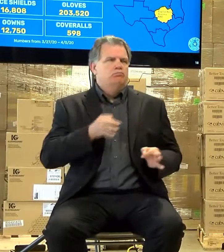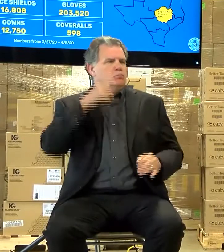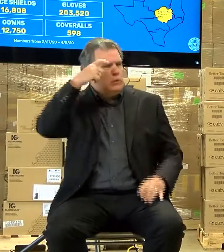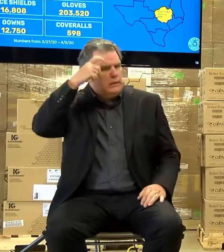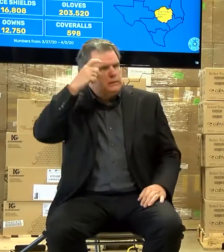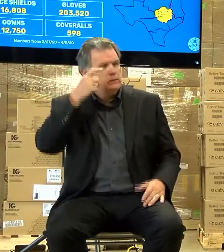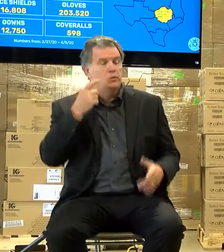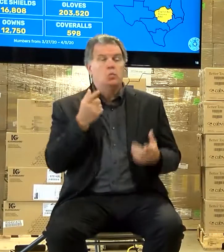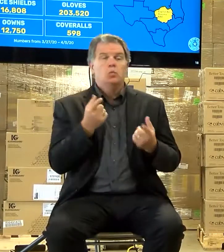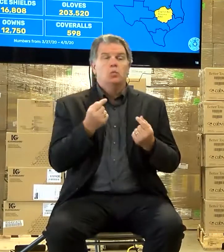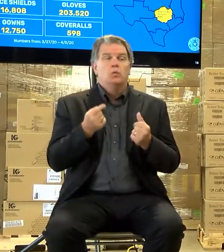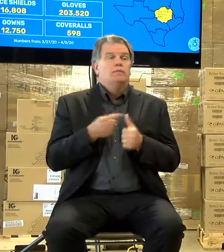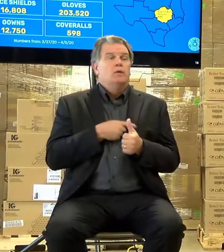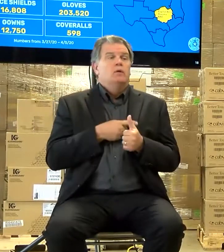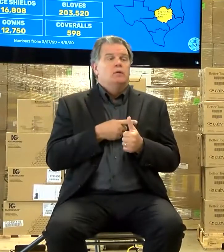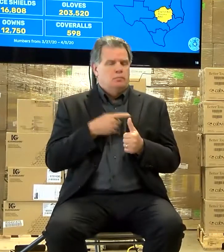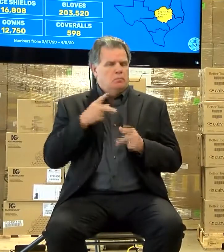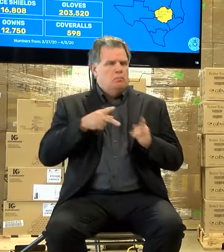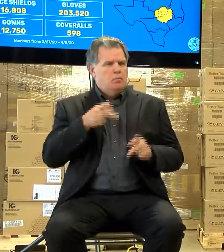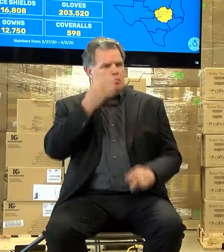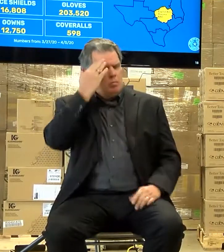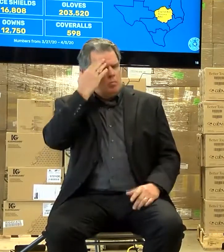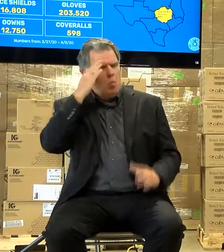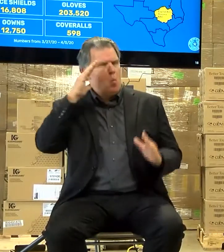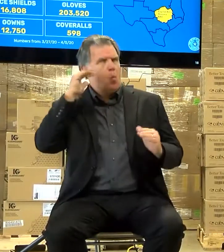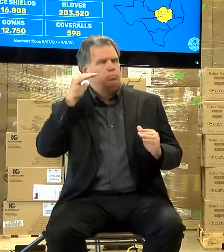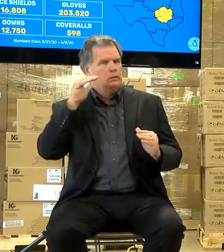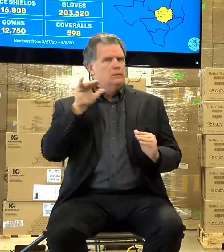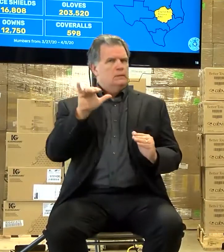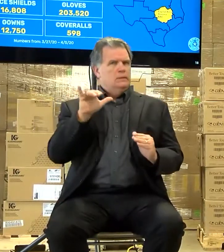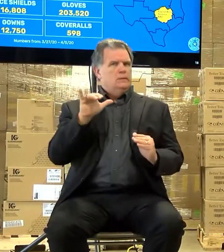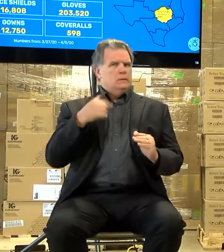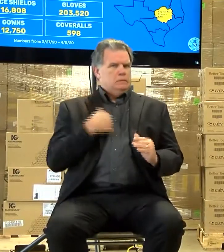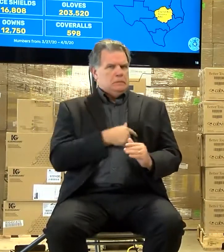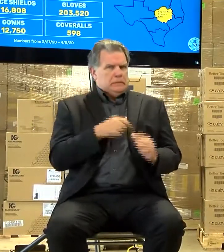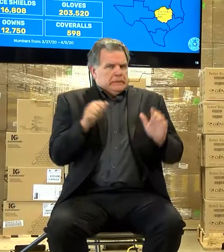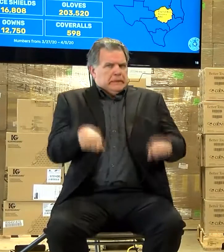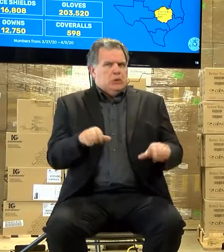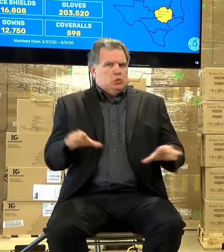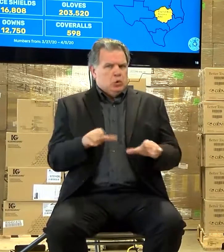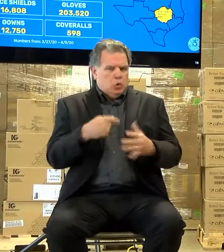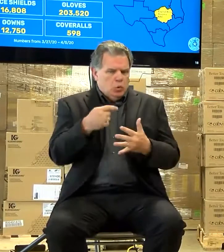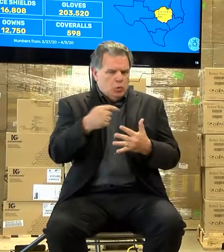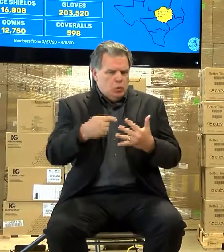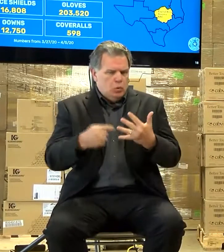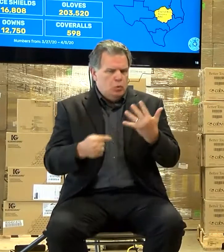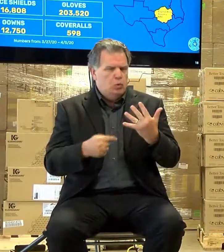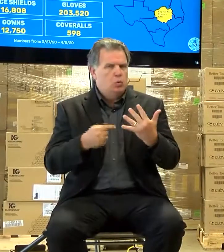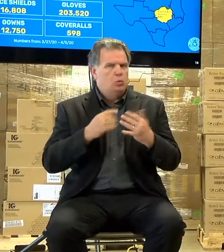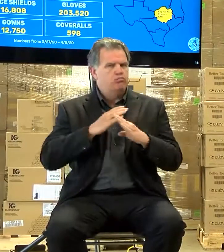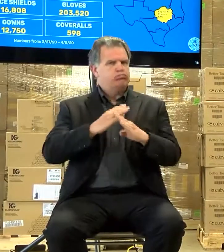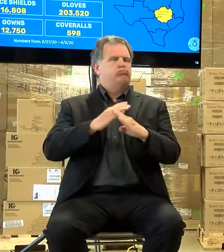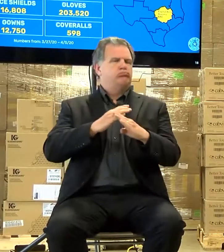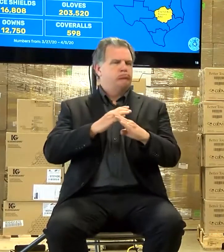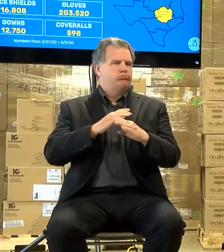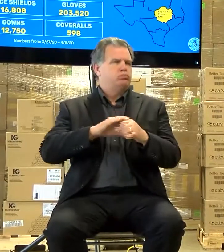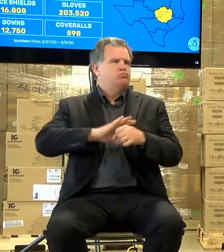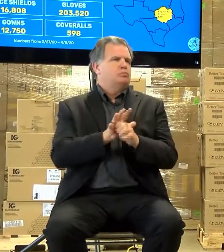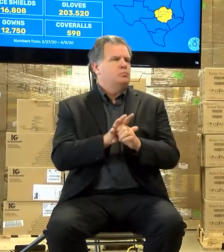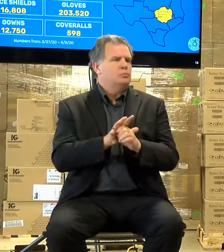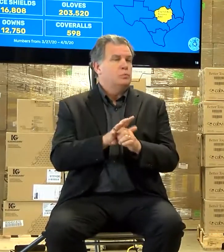is to have hope, for people to see that there are things that they can be doing that will work. I know